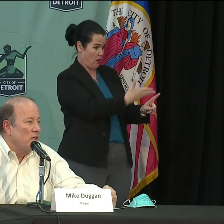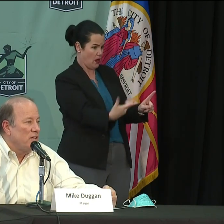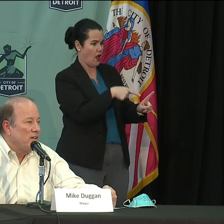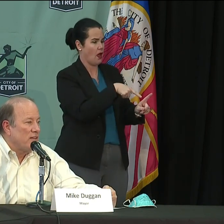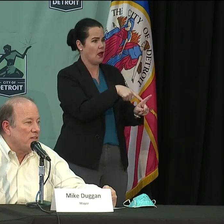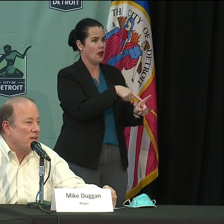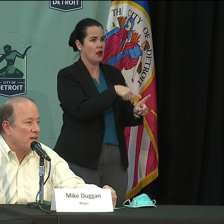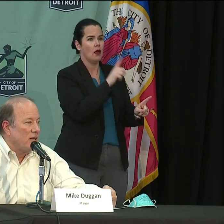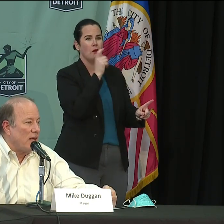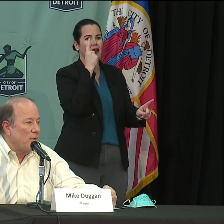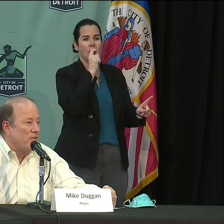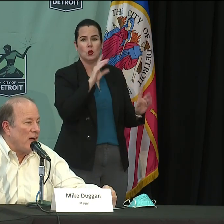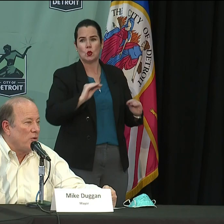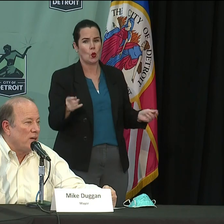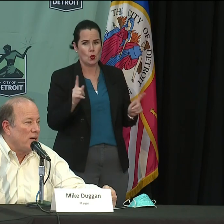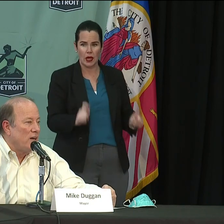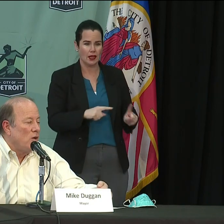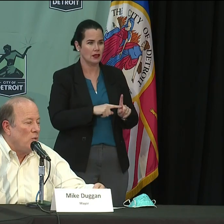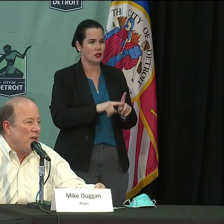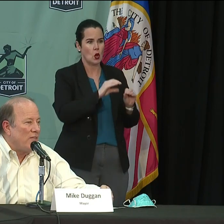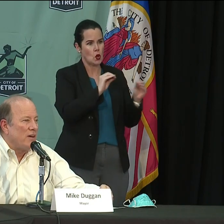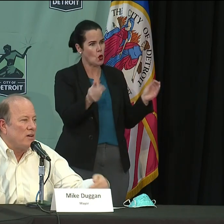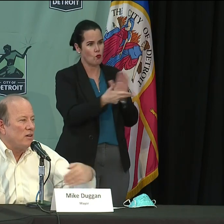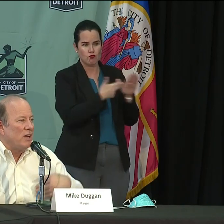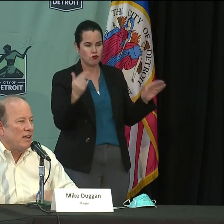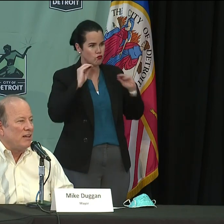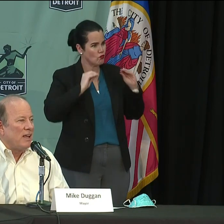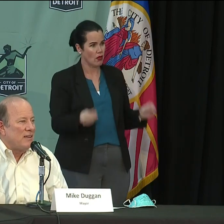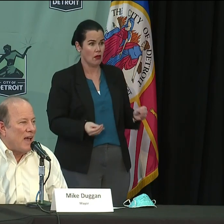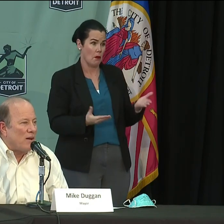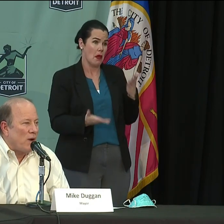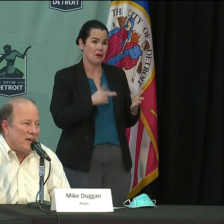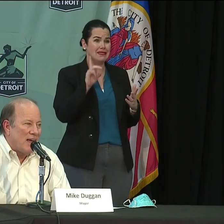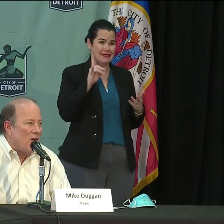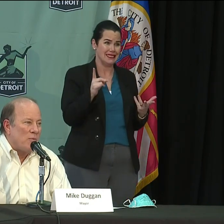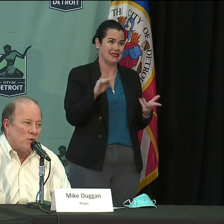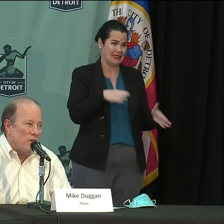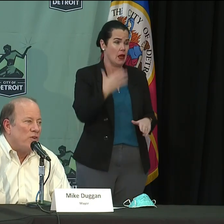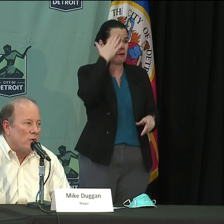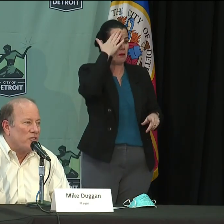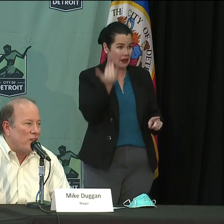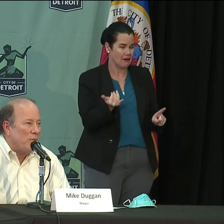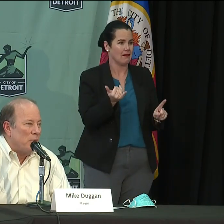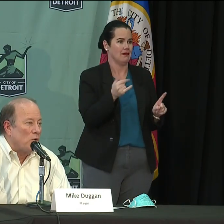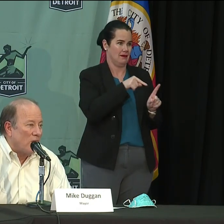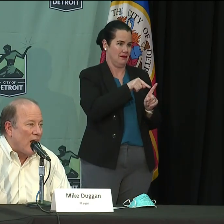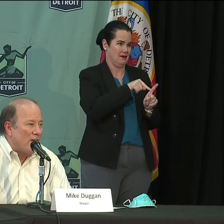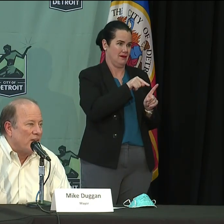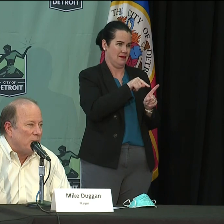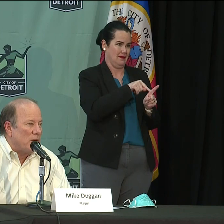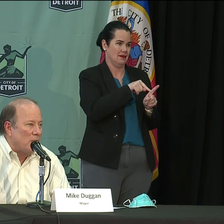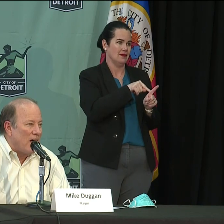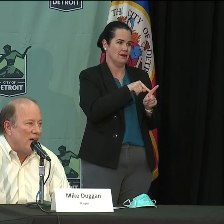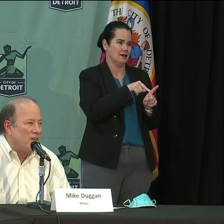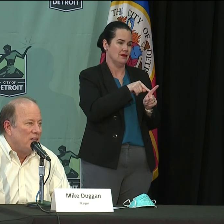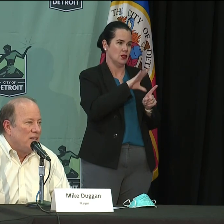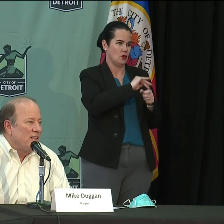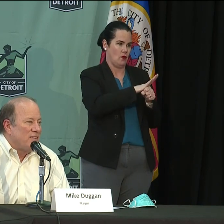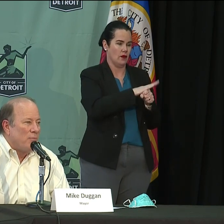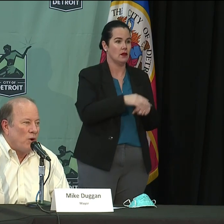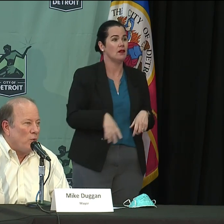never tested and haven't been evaluated. We haven't dug into that data. Right now, I'm really focused on the people who are alive and keeping them